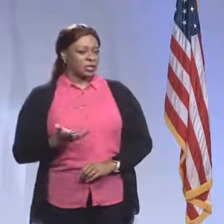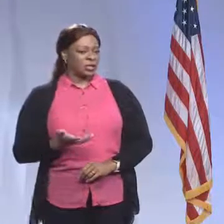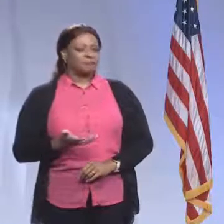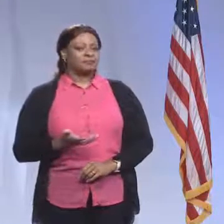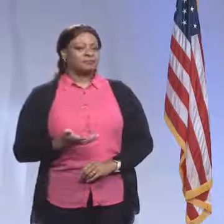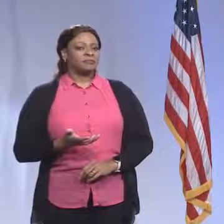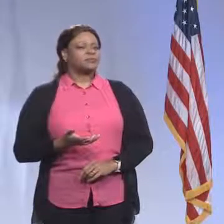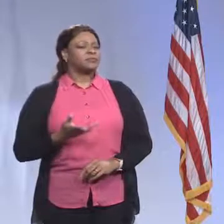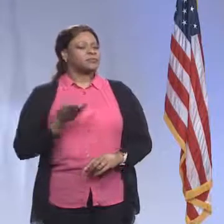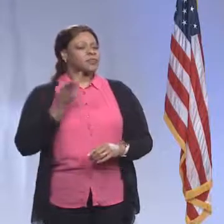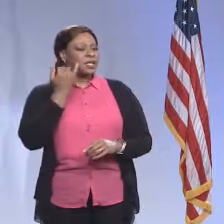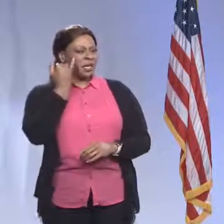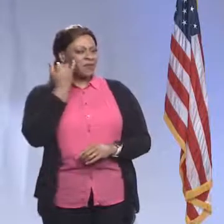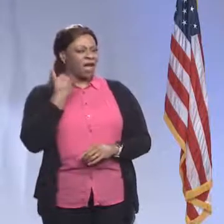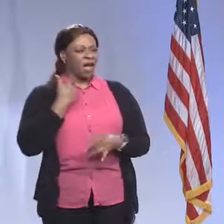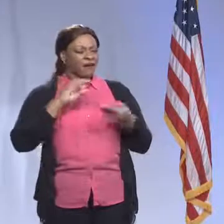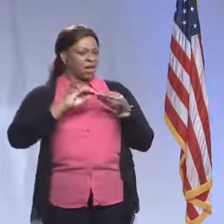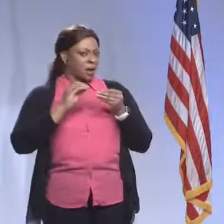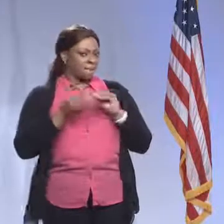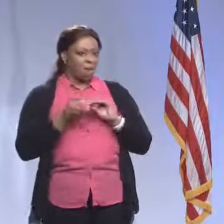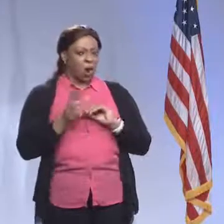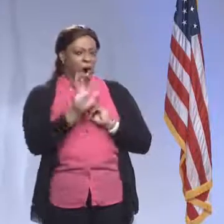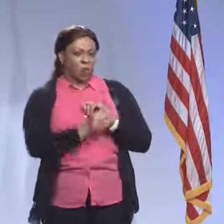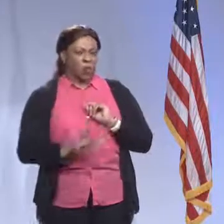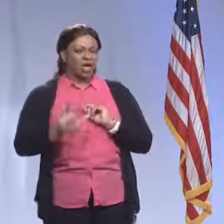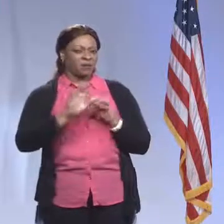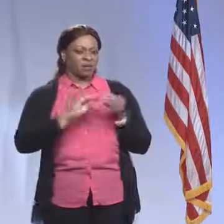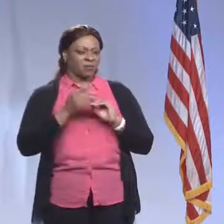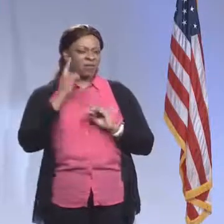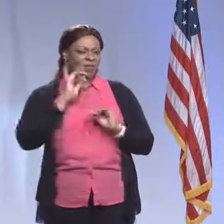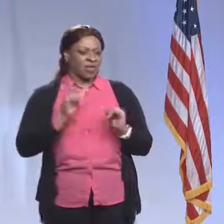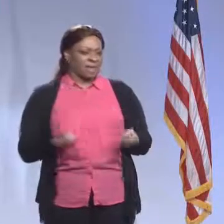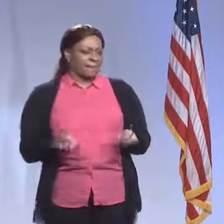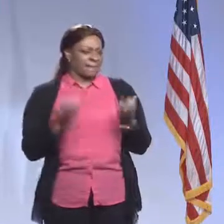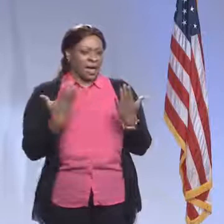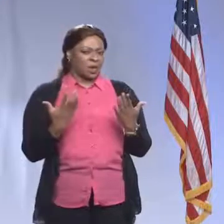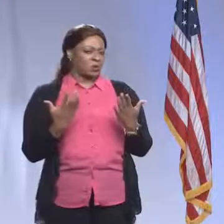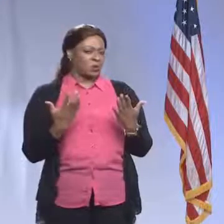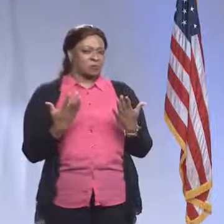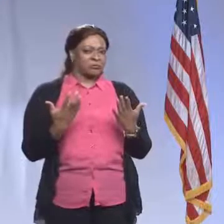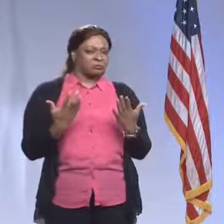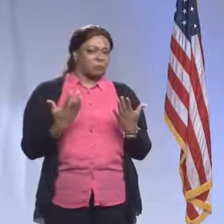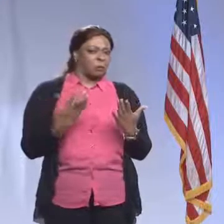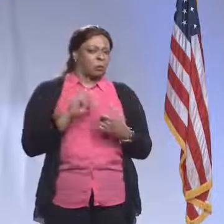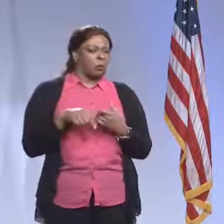Just if you have a number or a rough number for the amount of